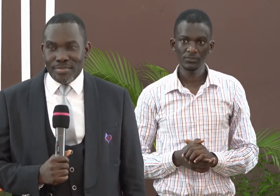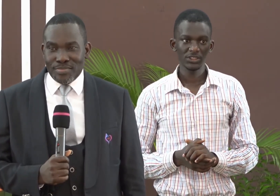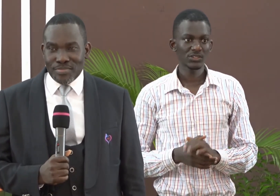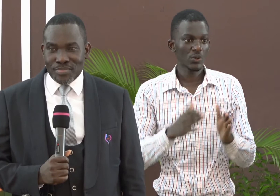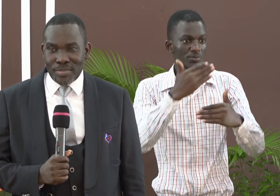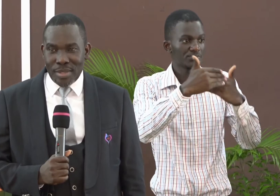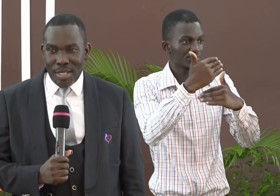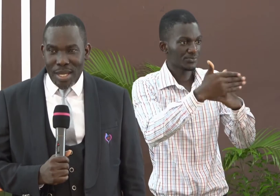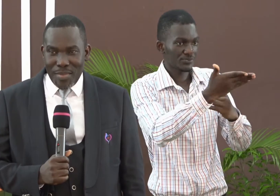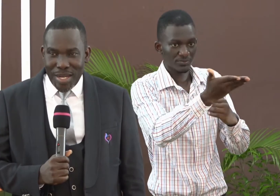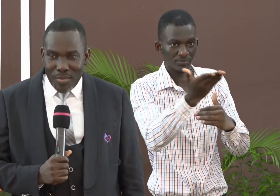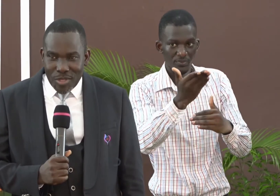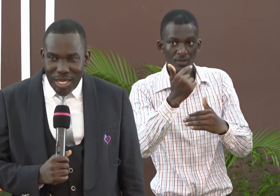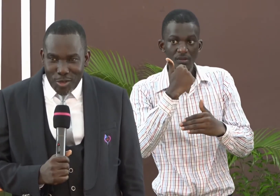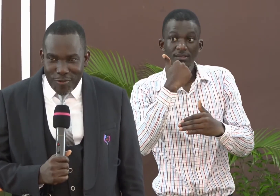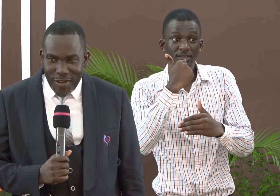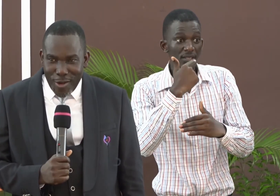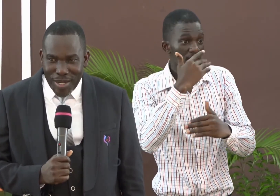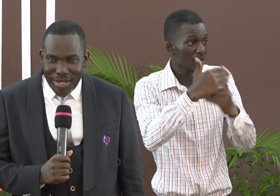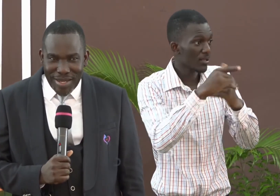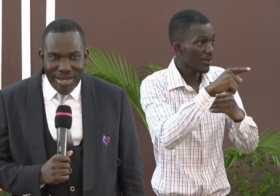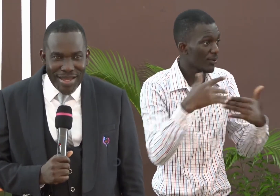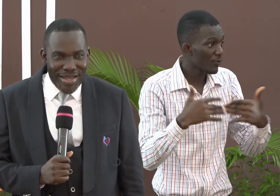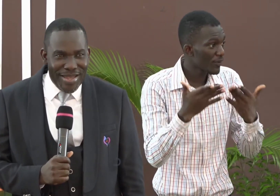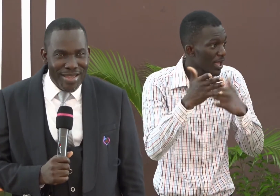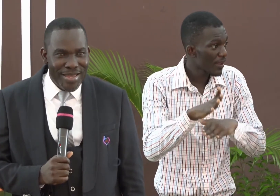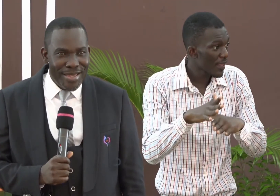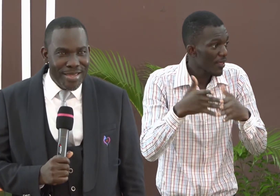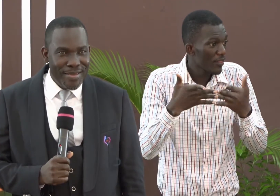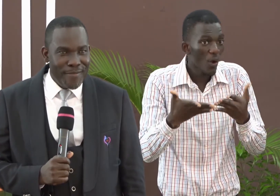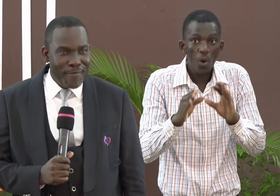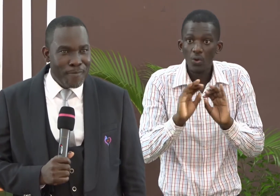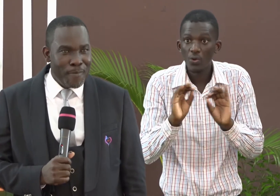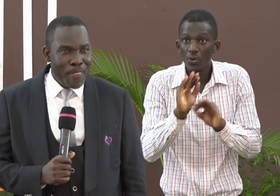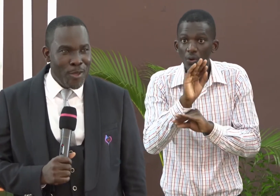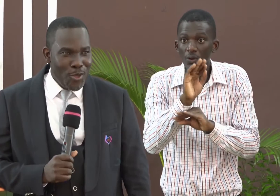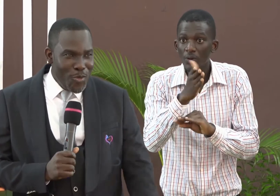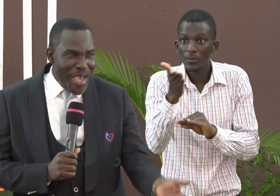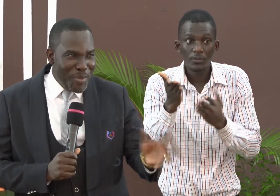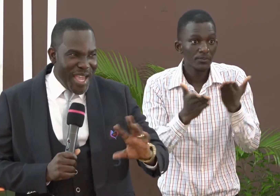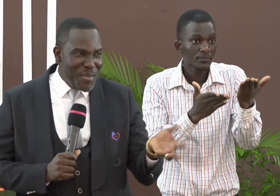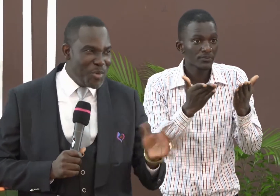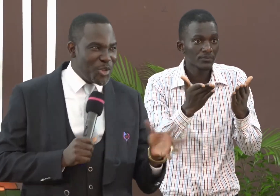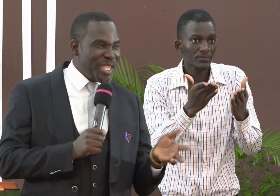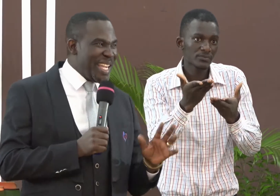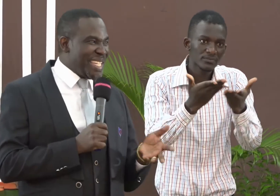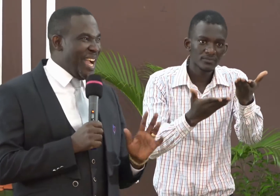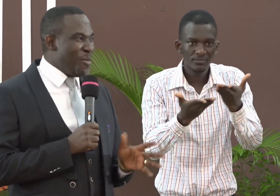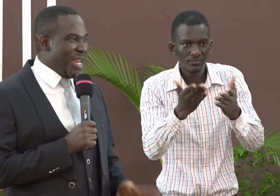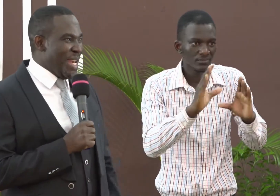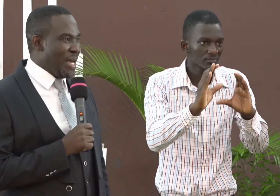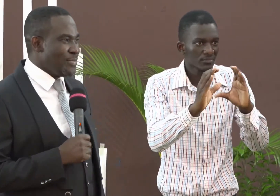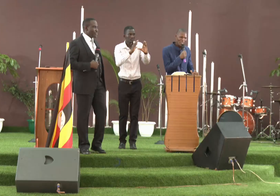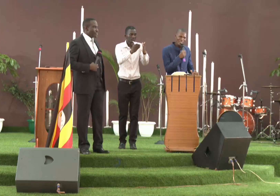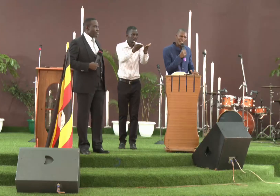neighbor. Turn to your neighbor. Gambe neighbor. Chati okufa oba nedda. Neighbor, do you still fear death or not? Nyumiamu naye mubuzo chakitya